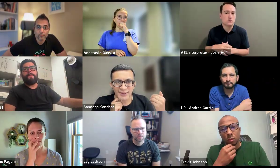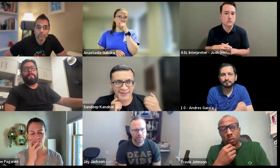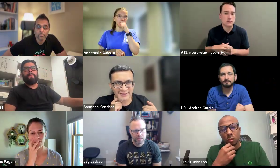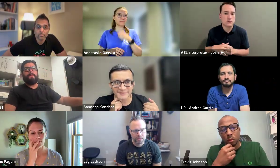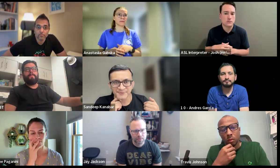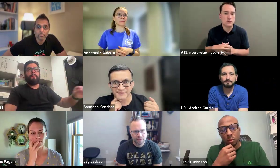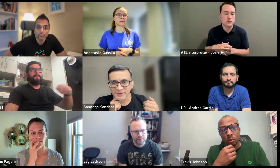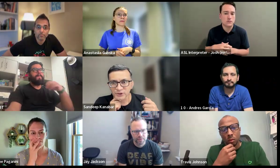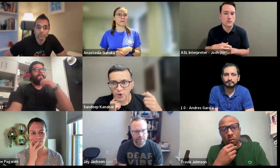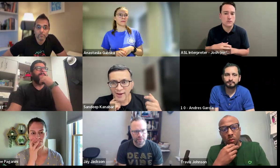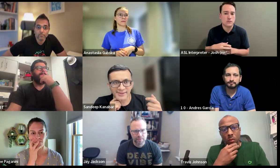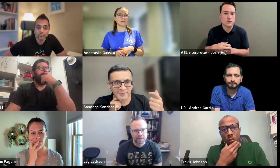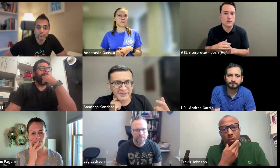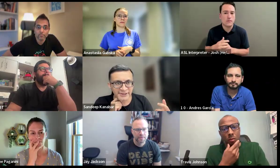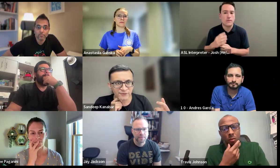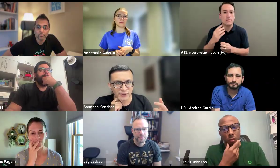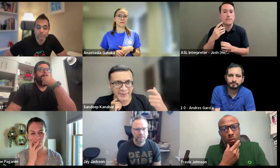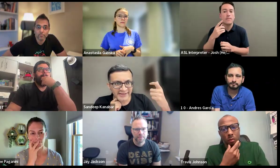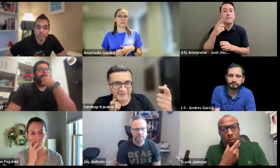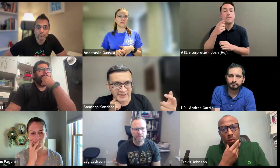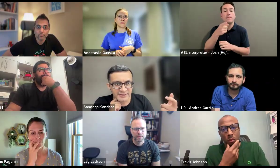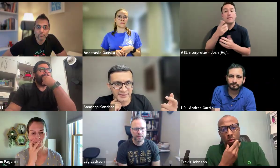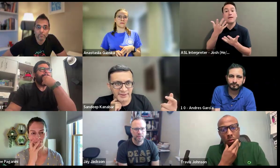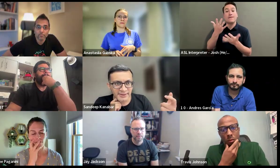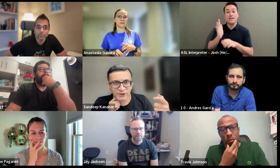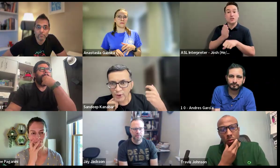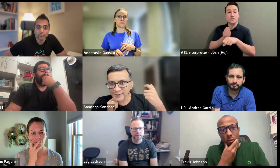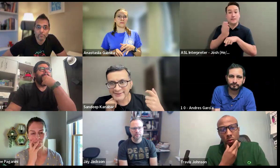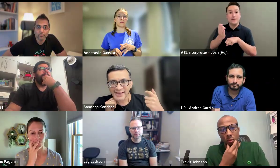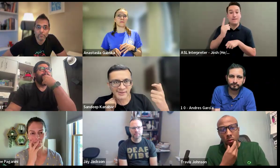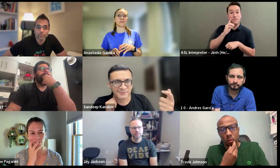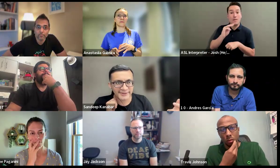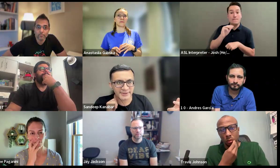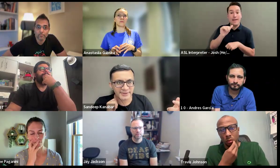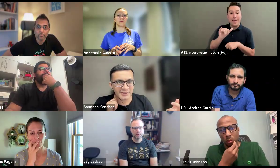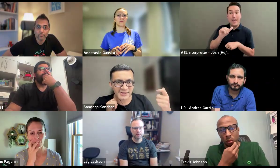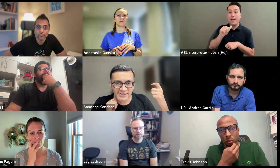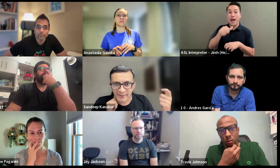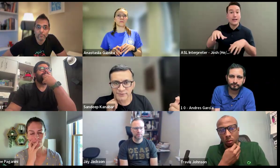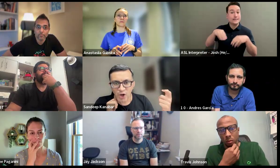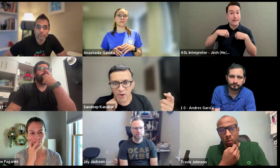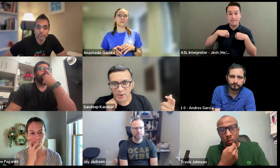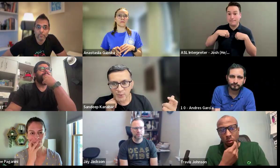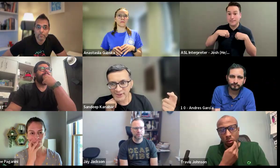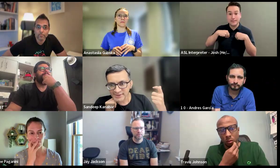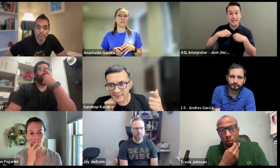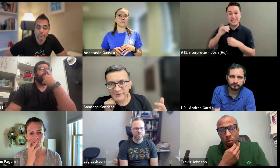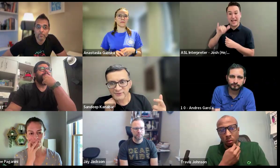KubeCon London, the talk I submitted for the main event, it did not get accepted, but the same talk was accepted